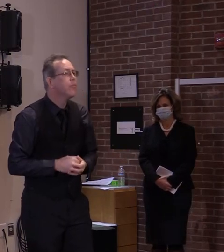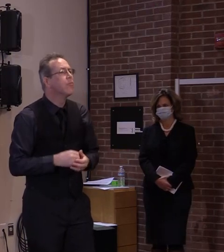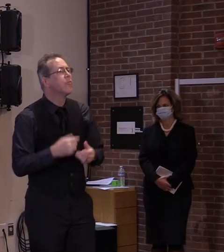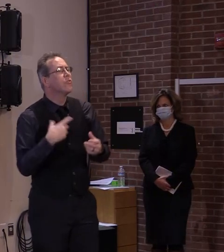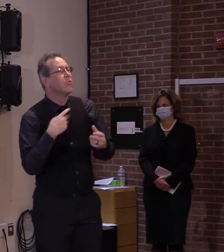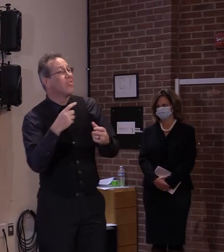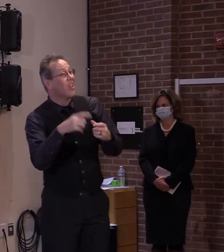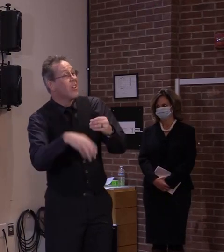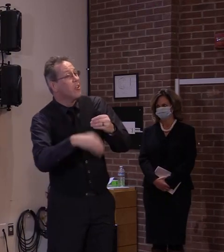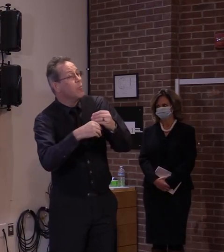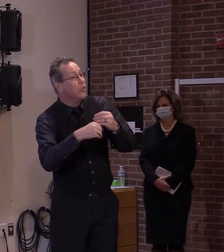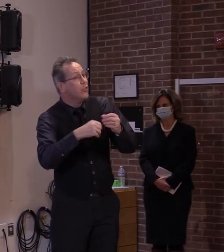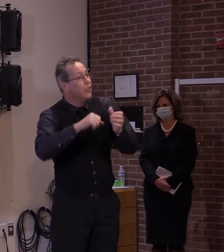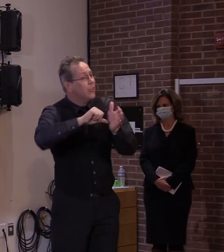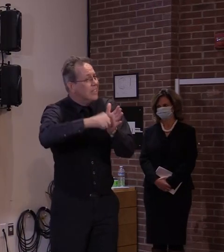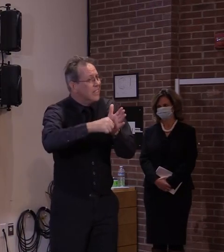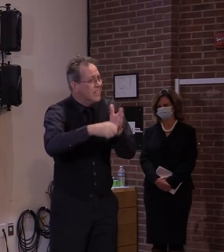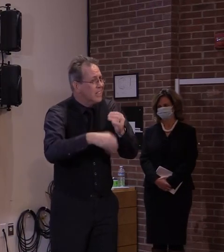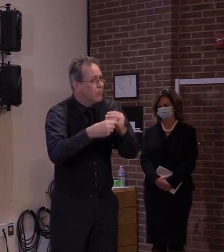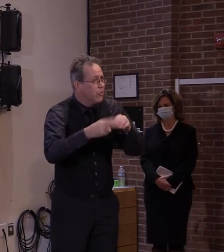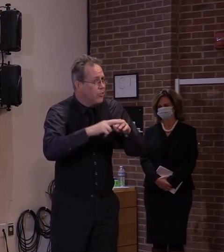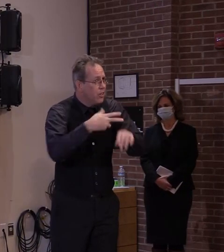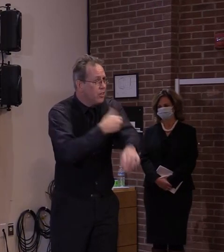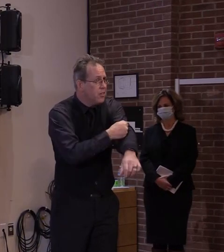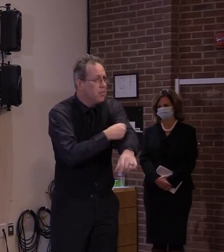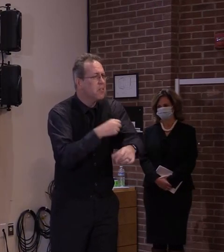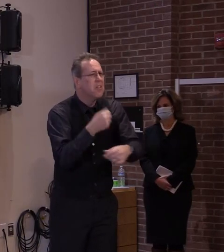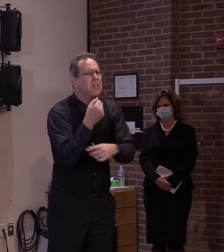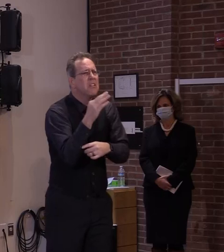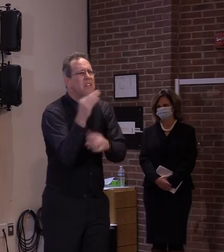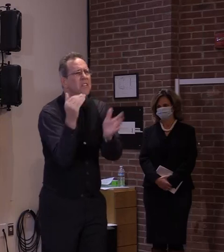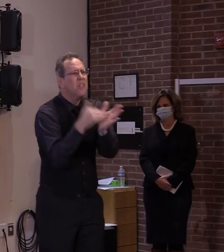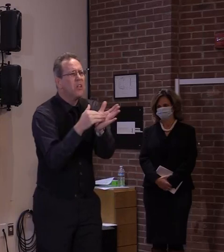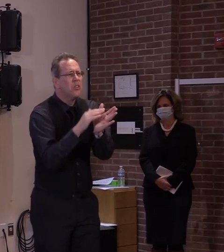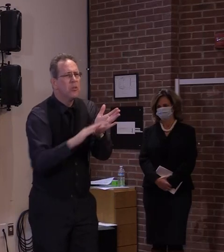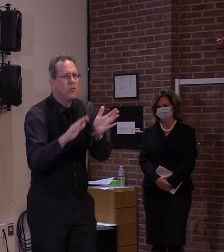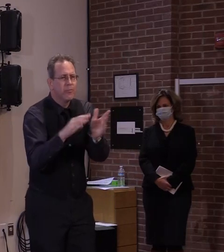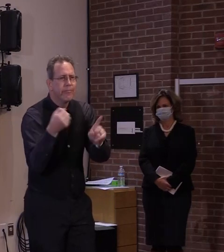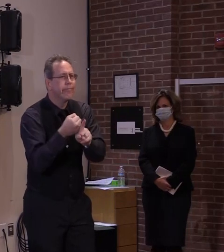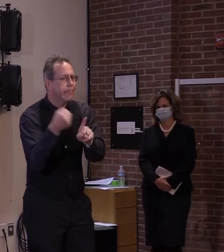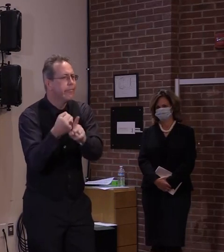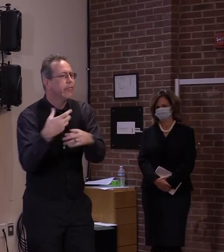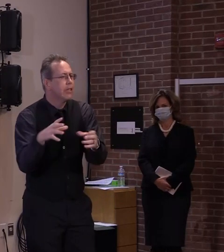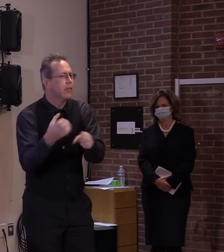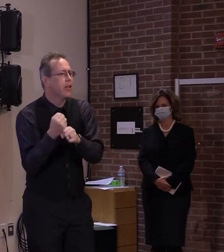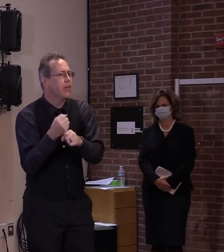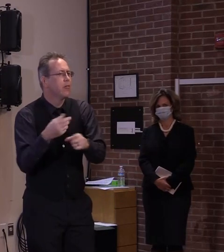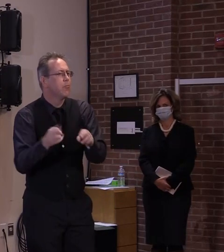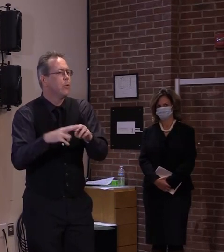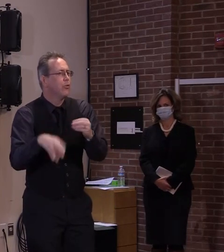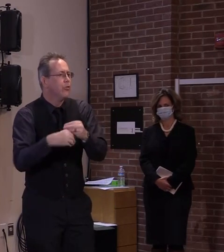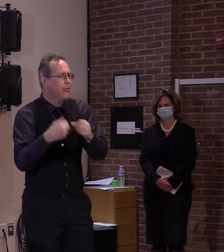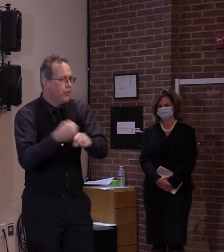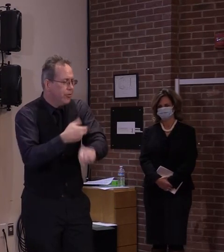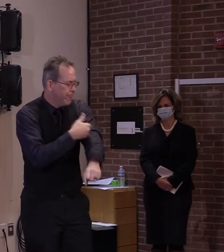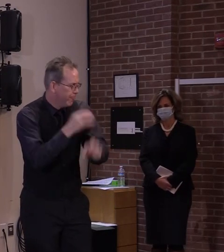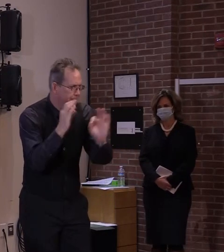good progress. About 19,000 more Vermonters got their booster shot over the last 7 days. That's averaging about